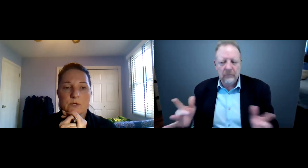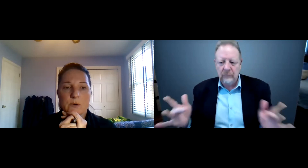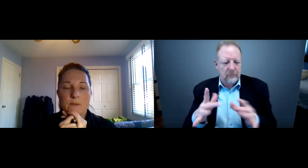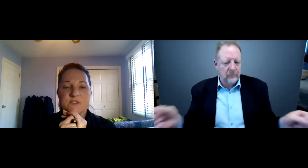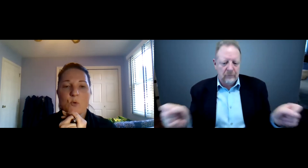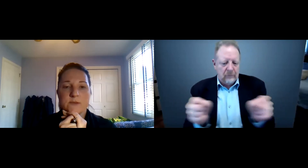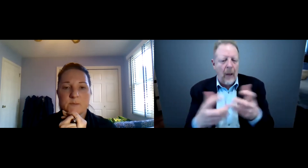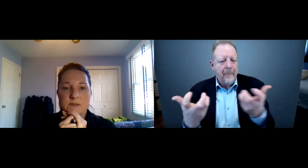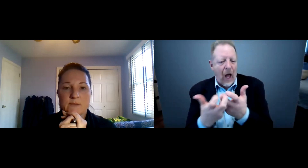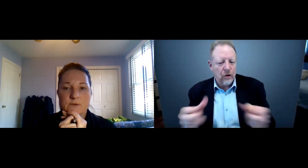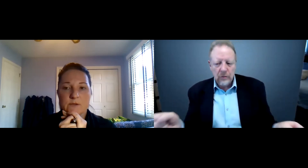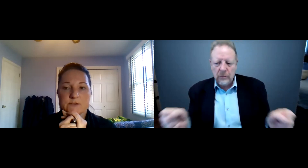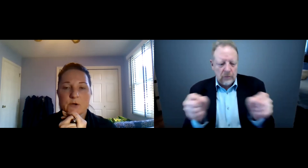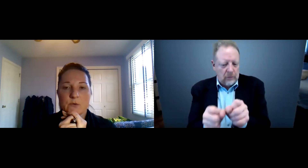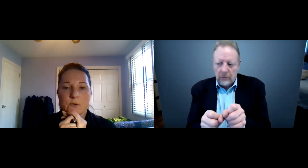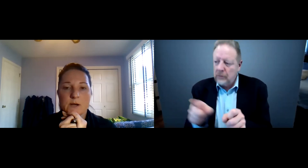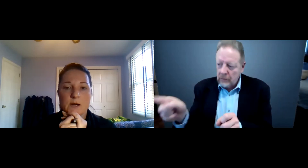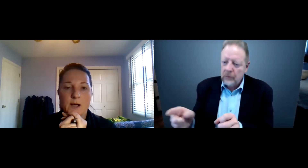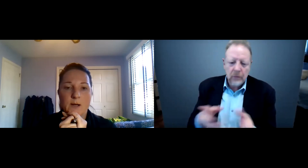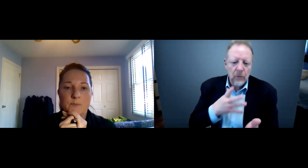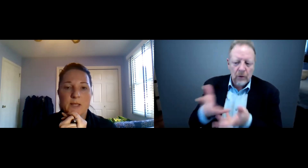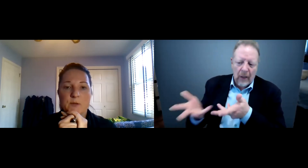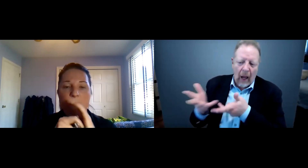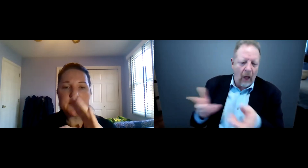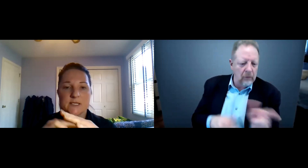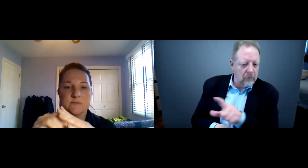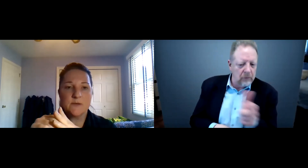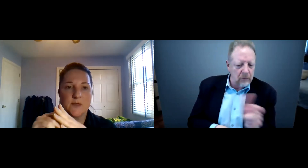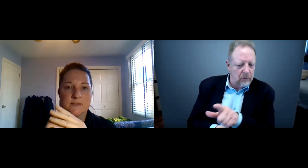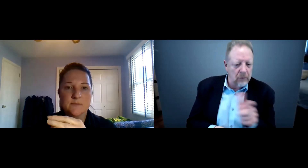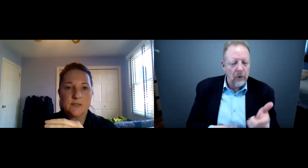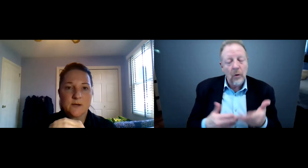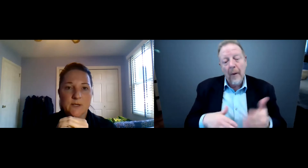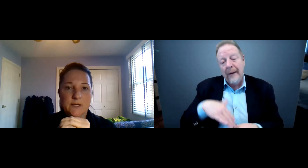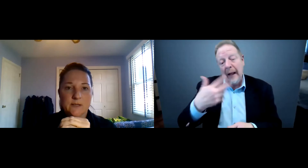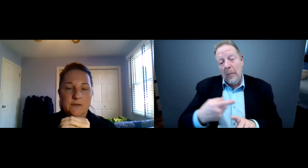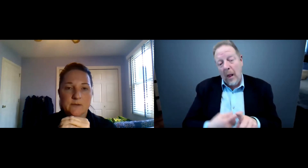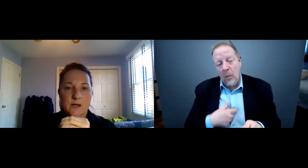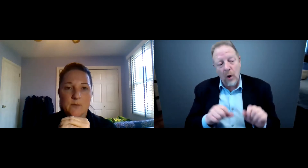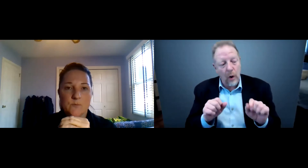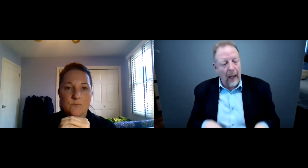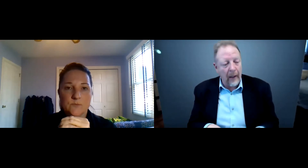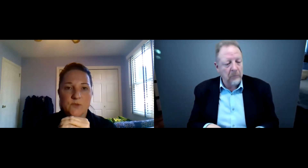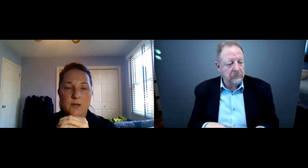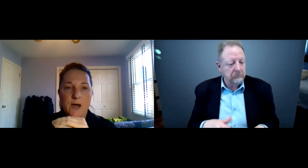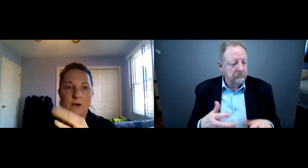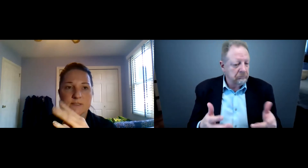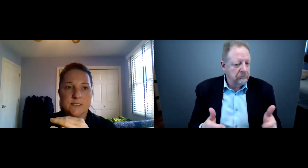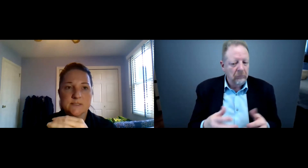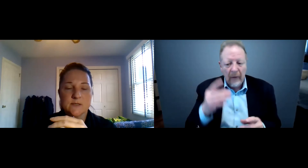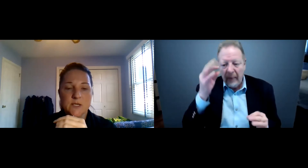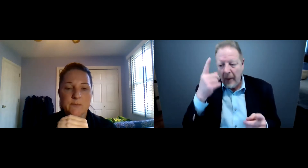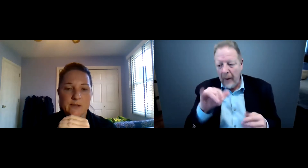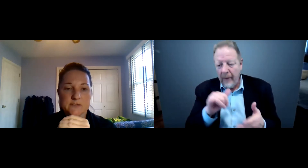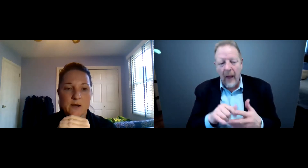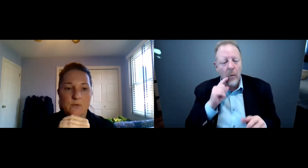or, help support them in that field. So maybe over the next month, that's something that we can think about. I'll